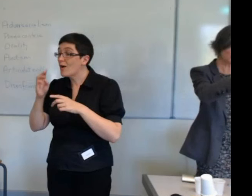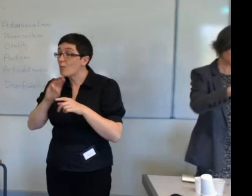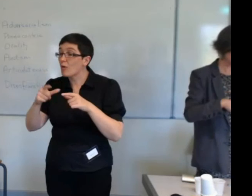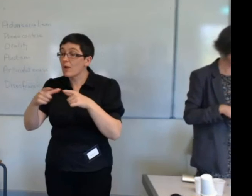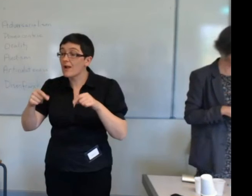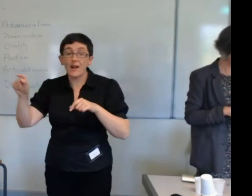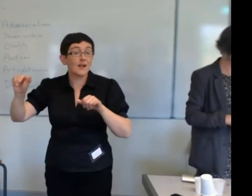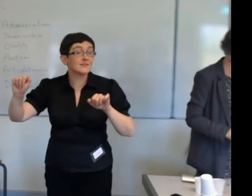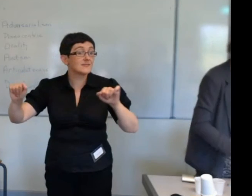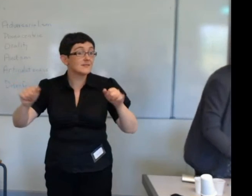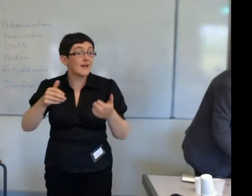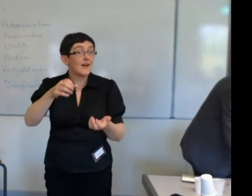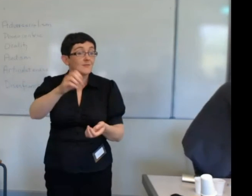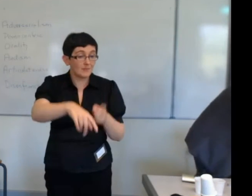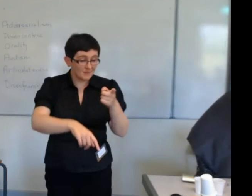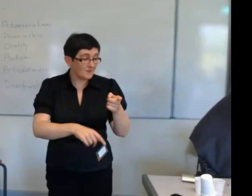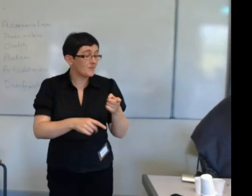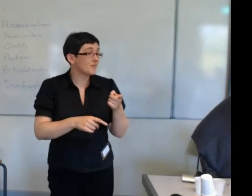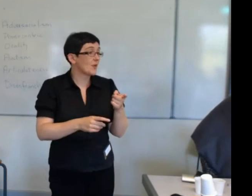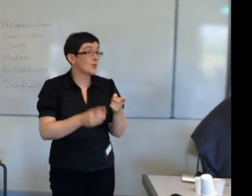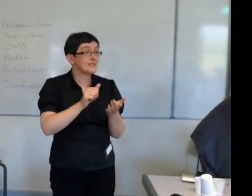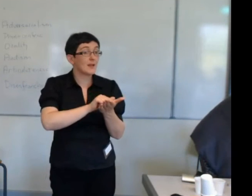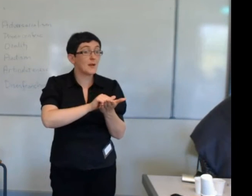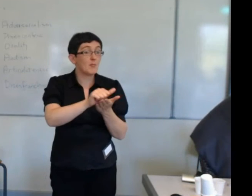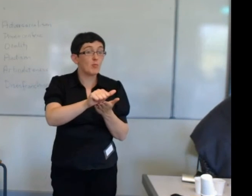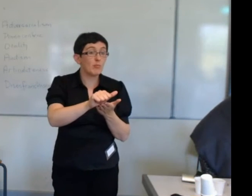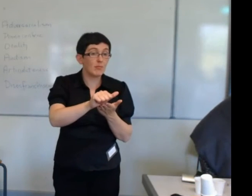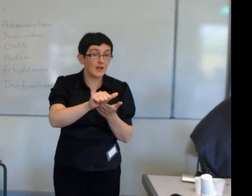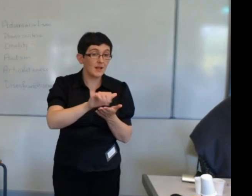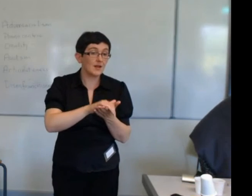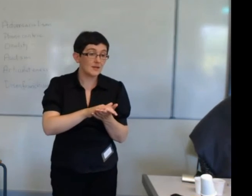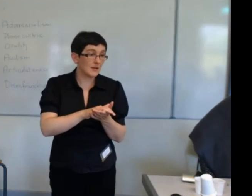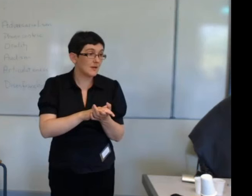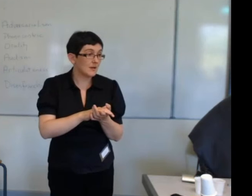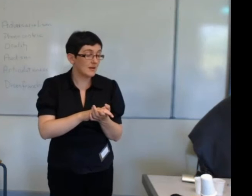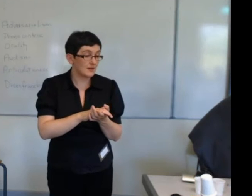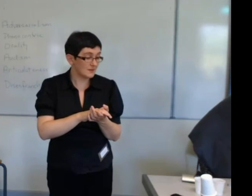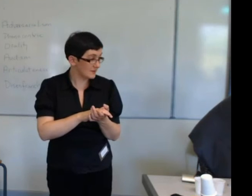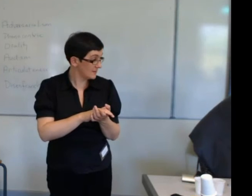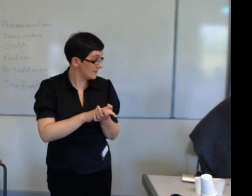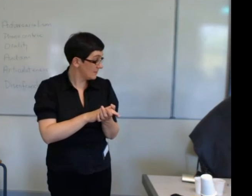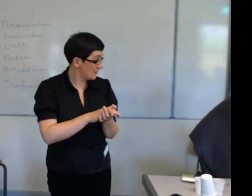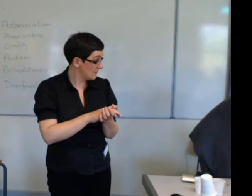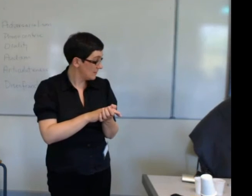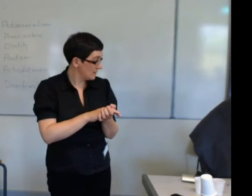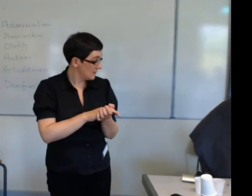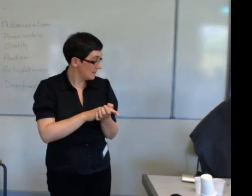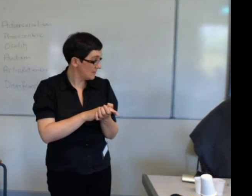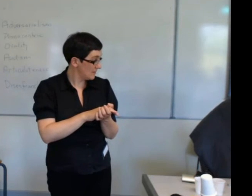published the cards there, and I'll close this, sorry.